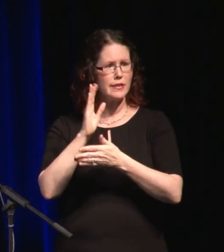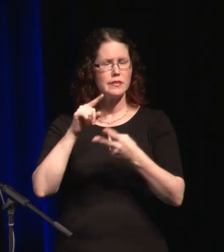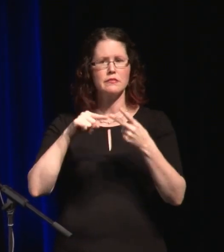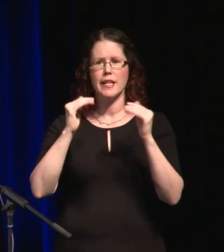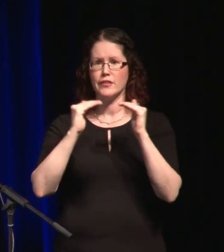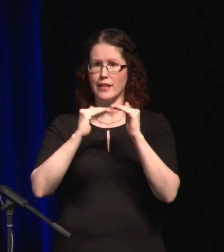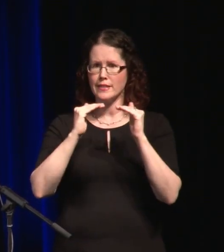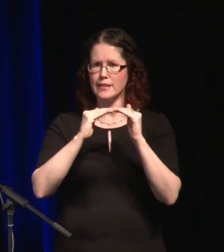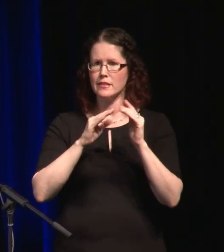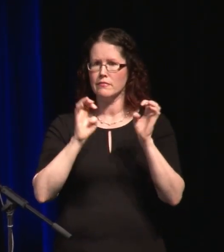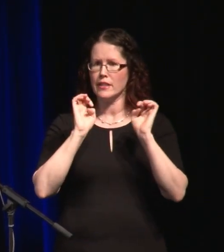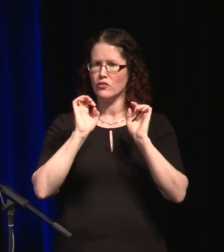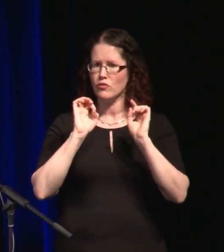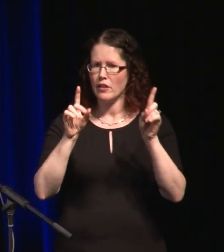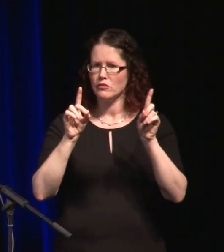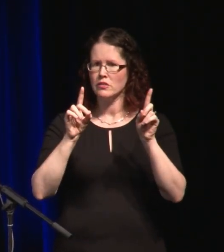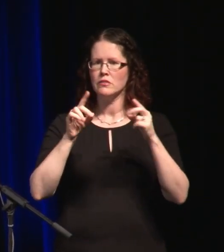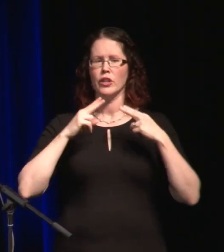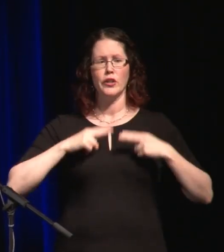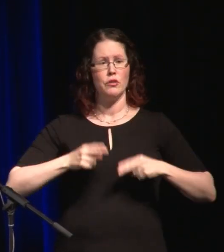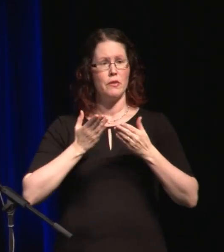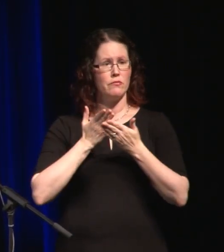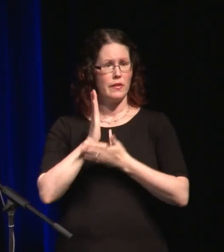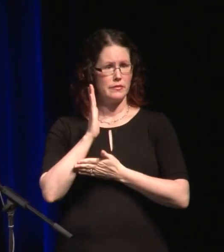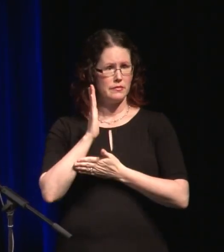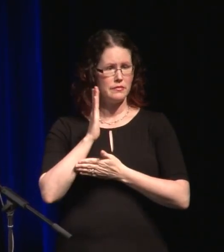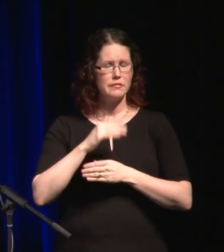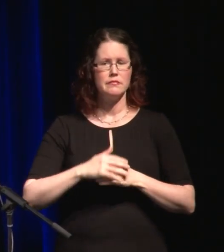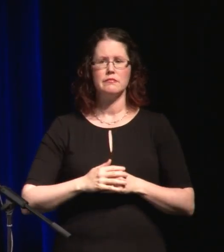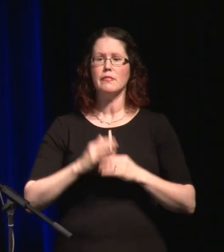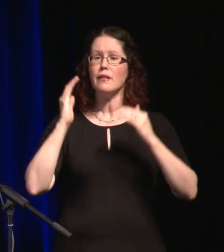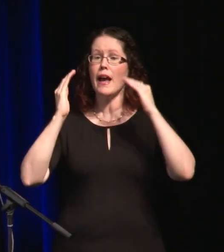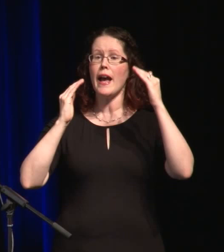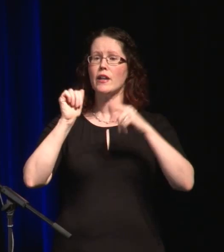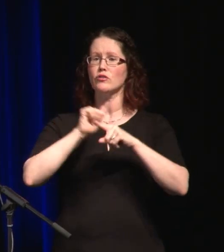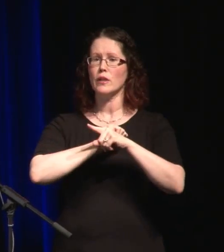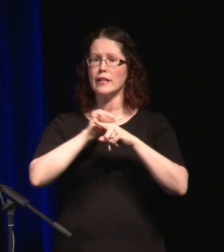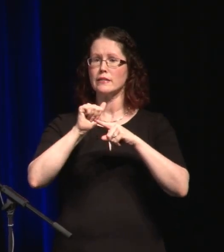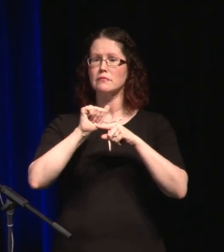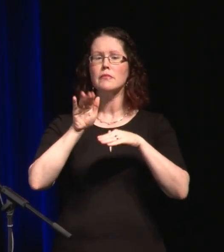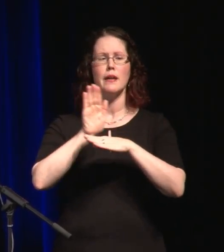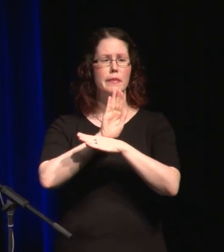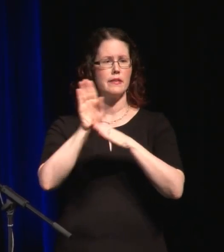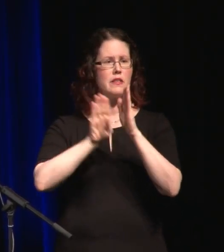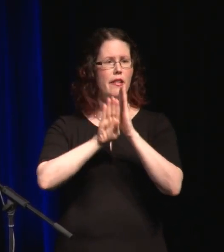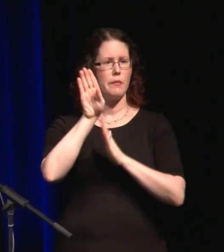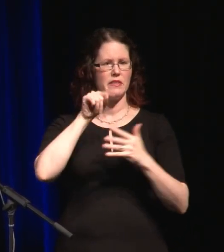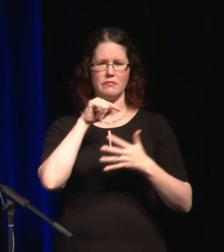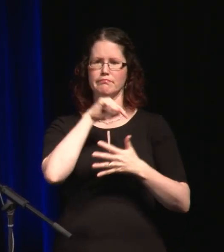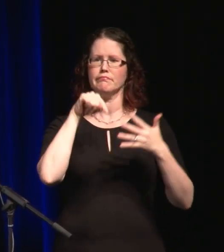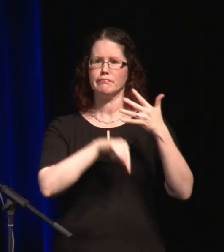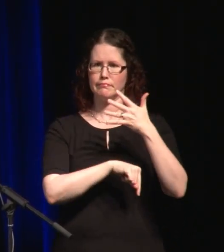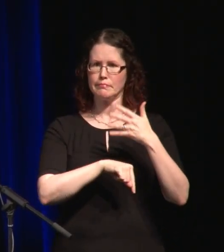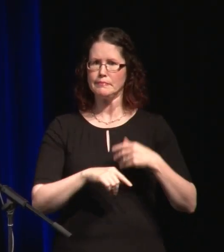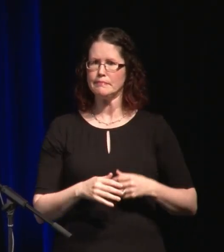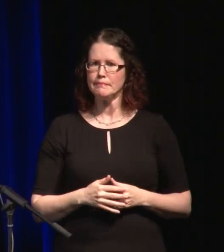justice, education, human rights, adult training, and business development.